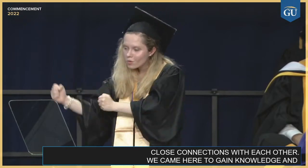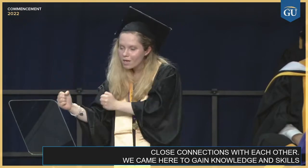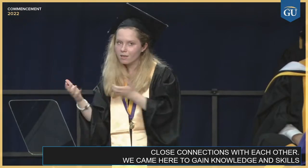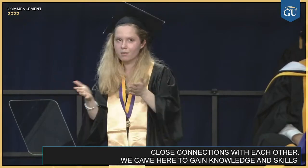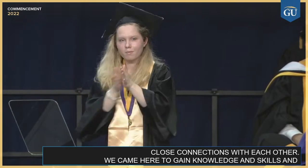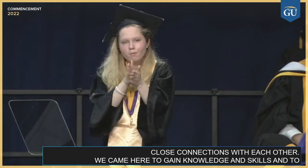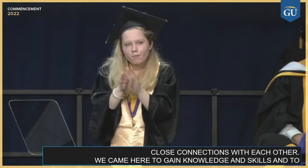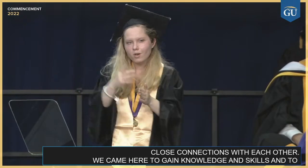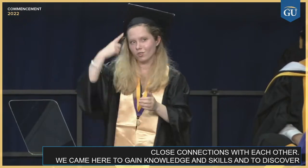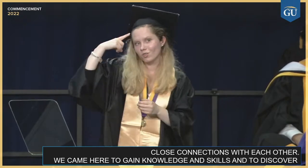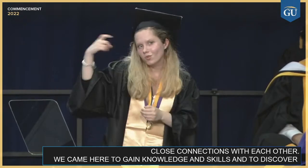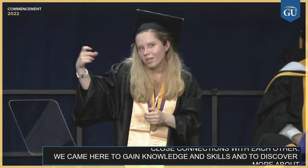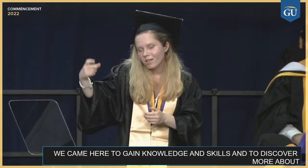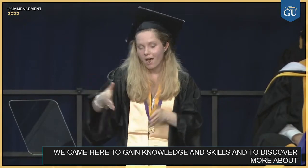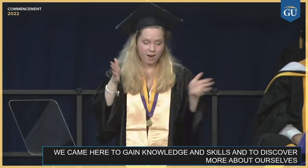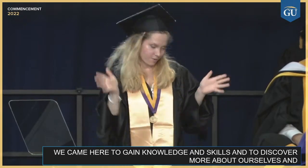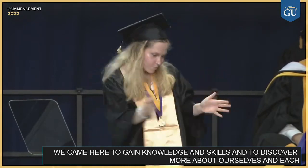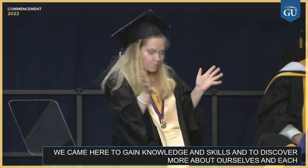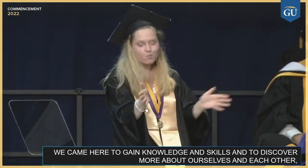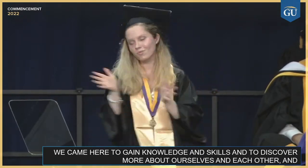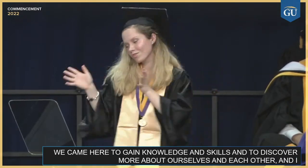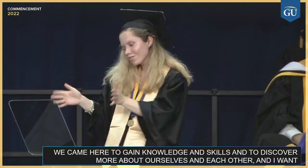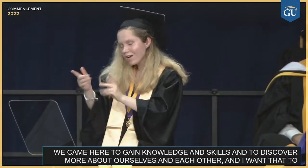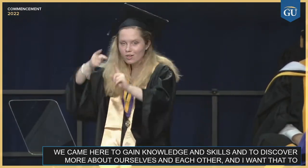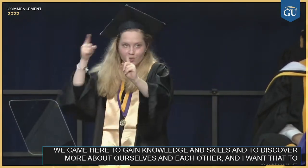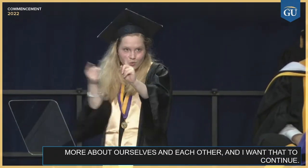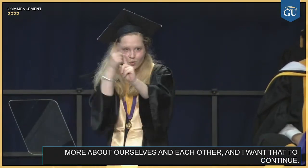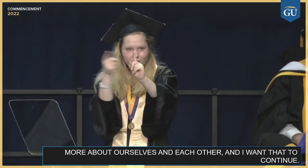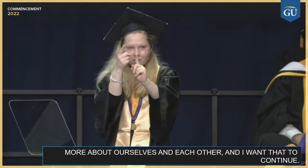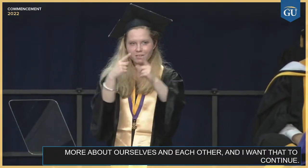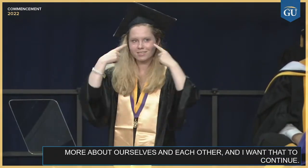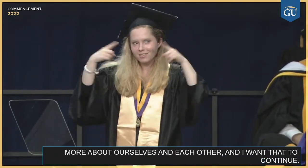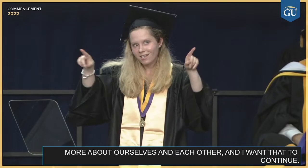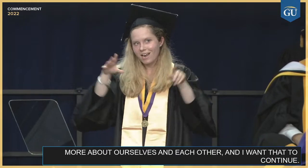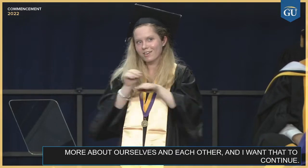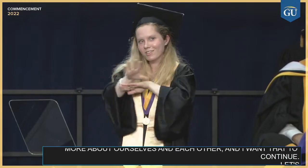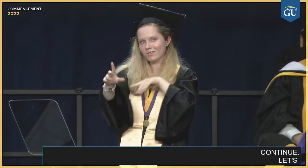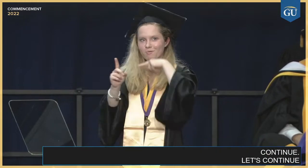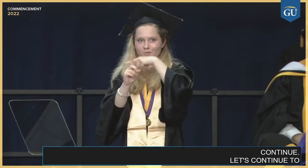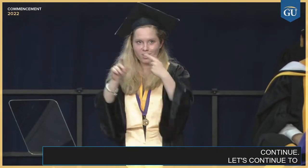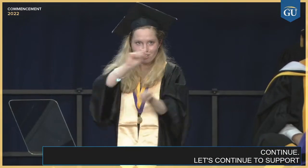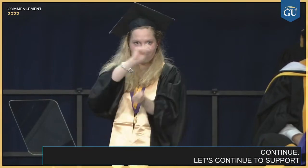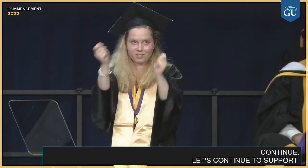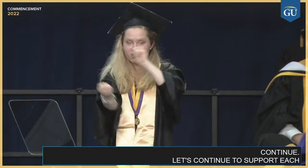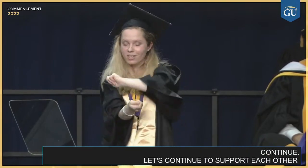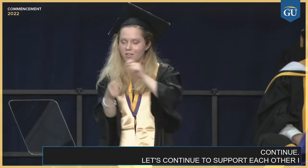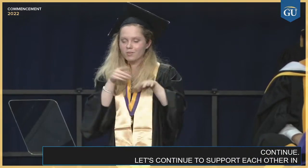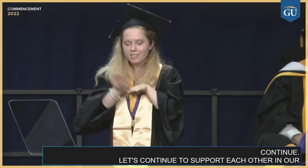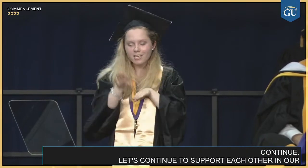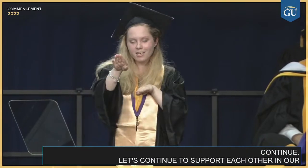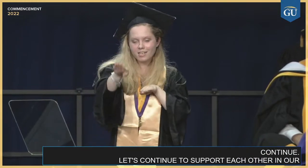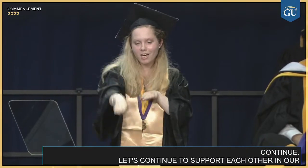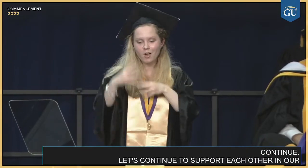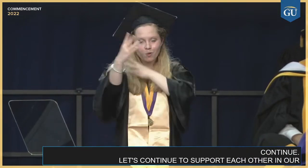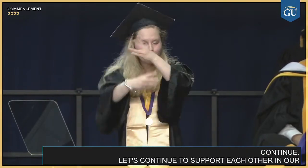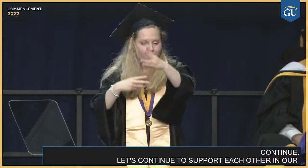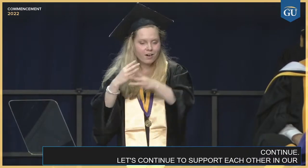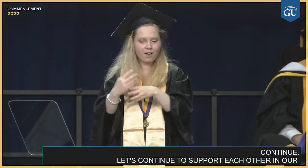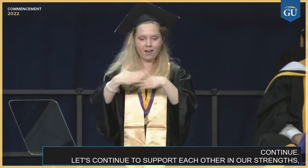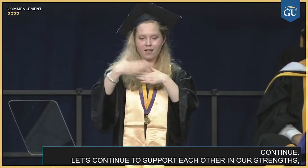to continue. Let's continue to support each other in our strengths, motivations, dreams, and let us go out and change